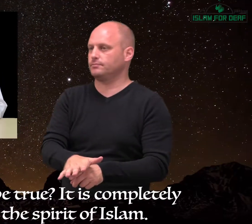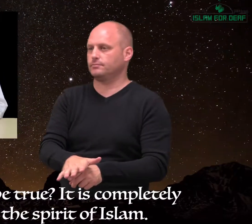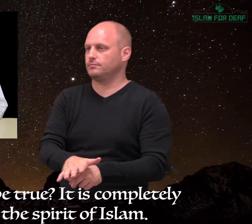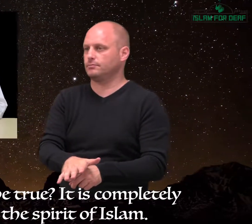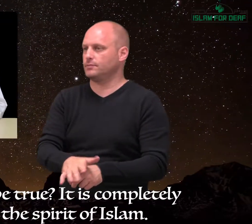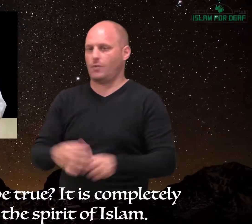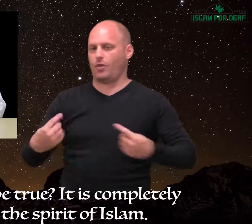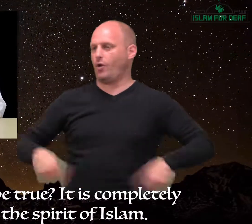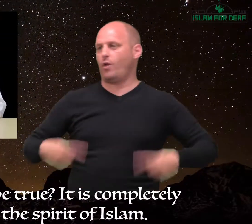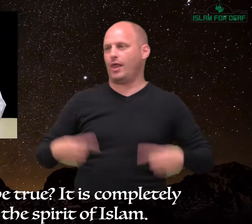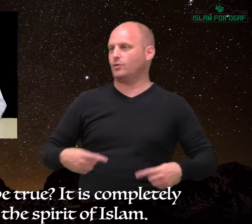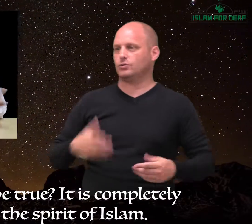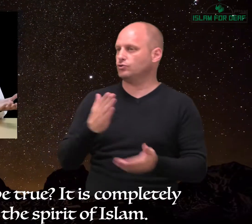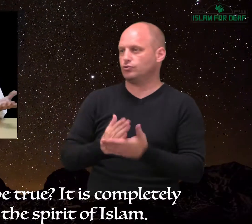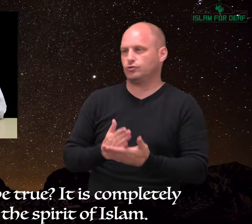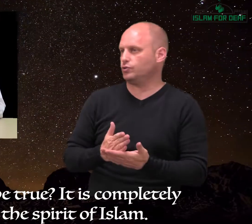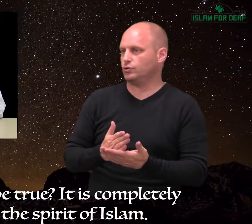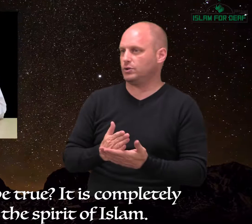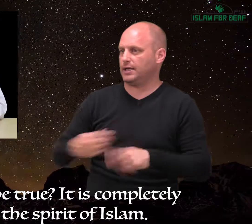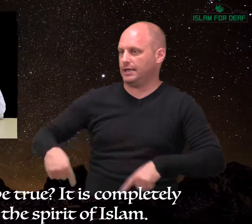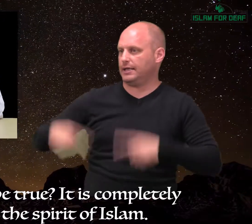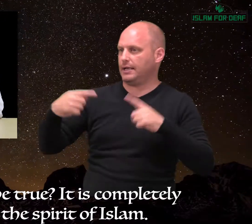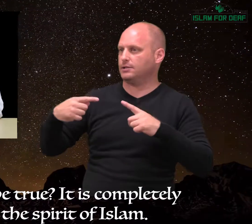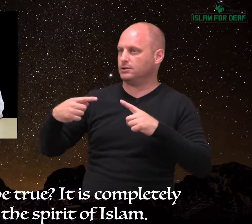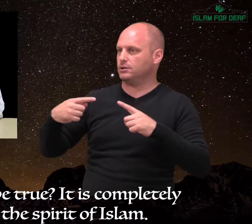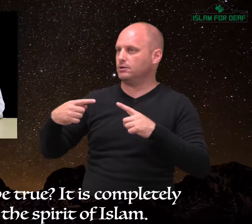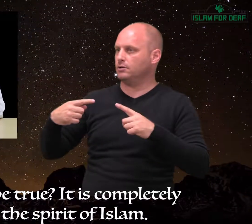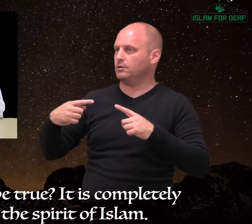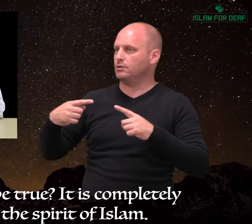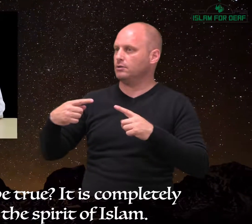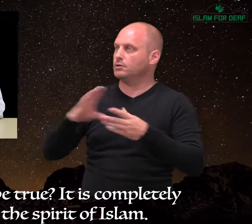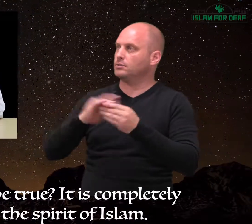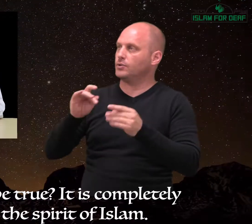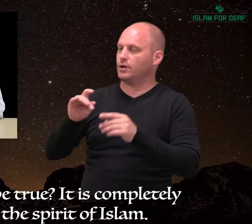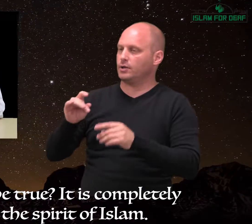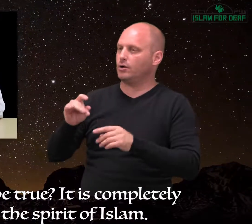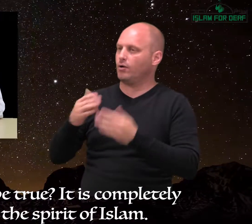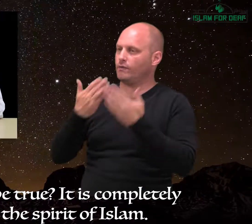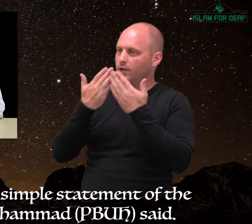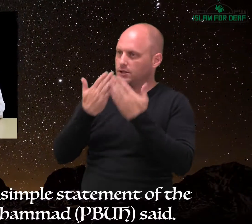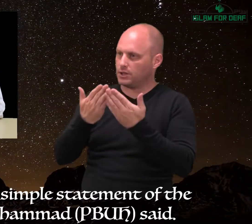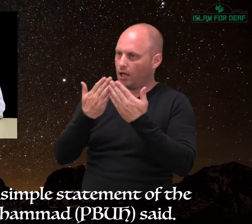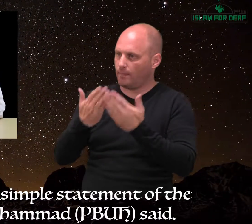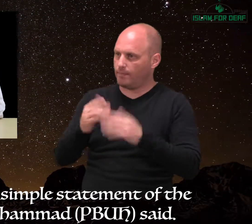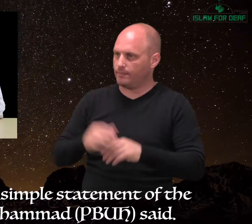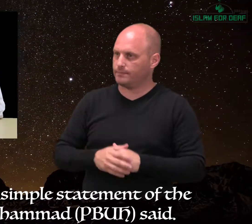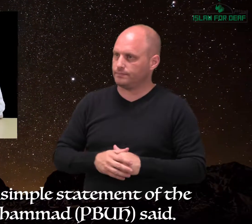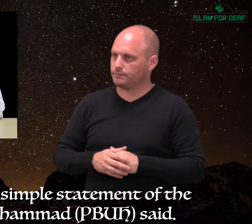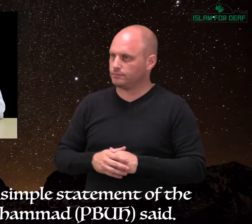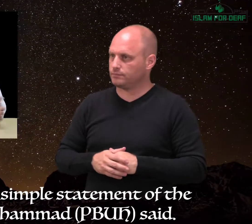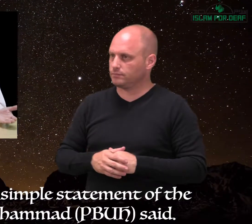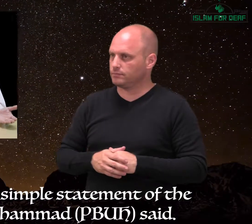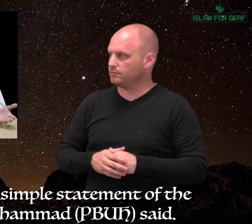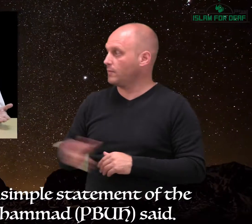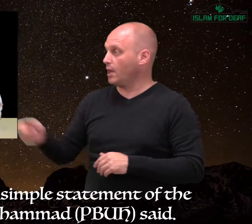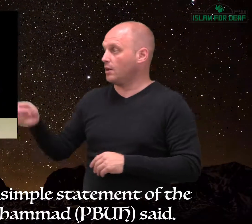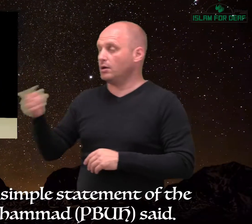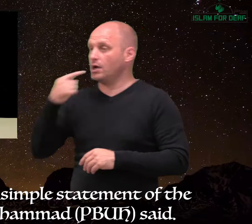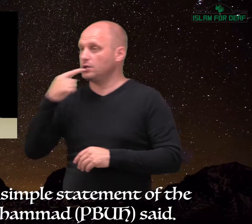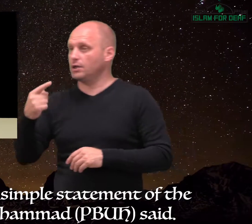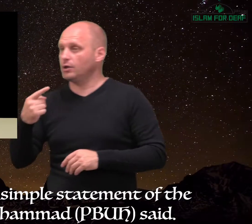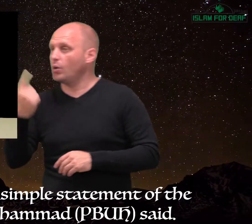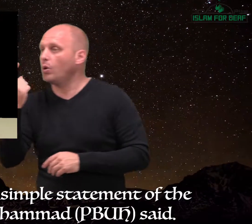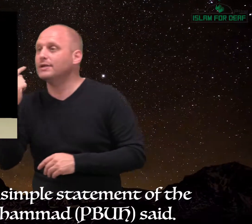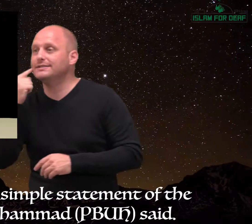So, how can it be true? It's completely against the spirit of Islam. You see. I can tell you